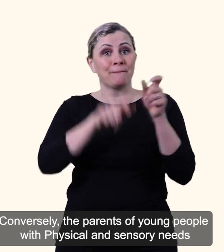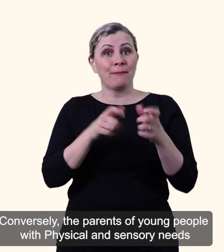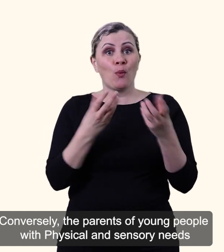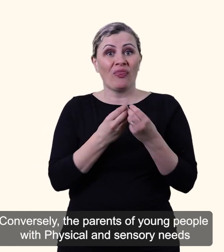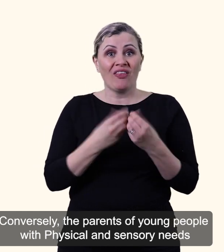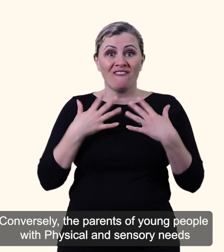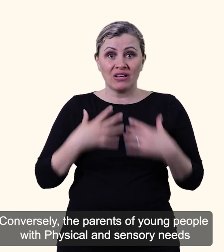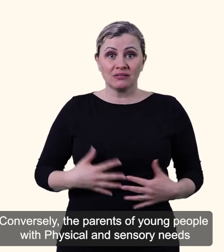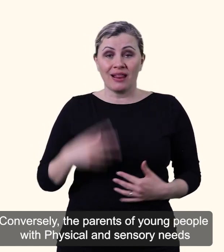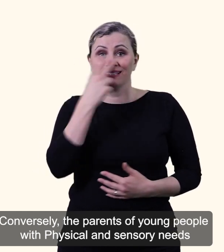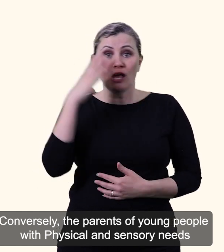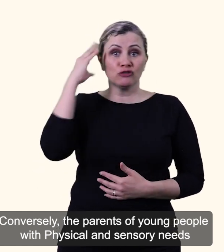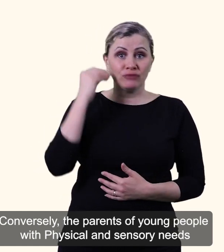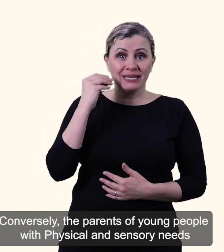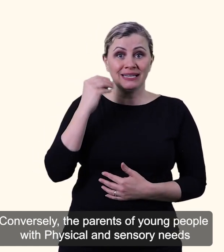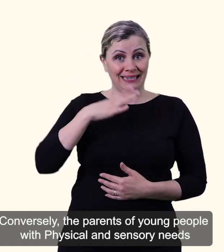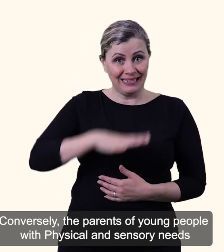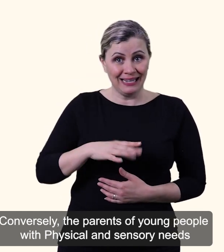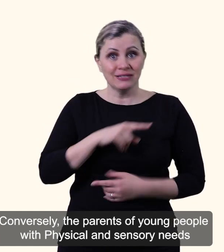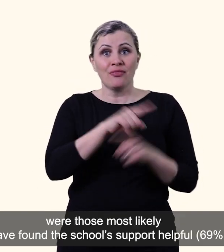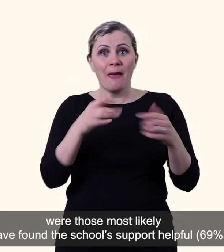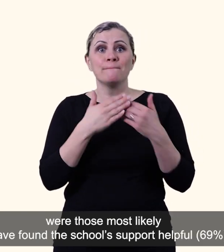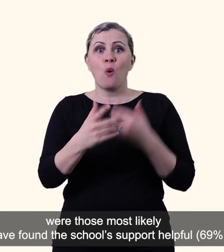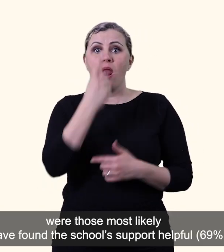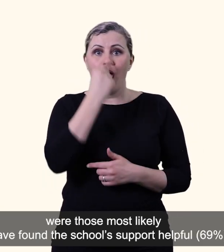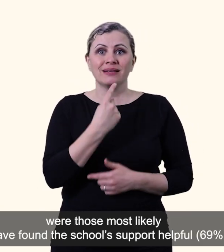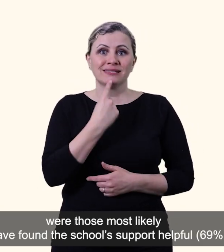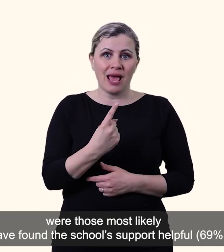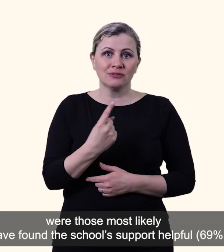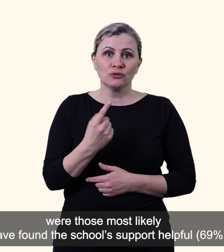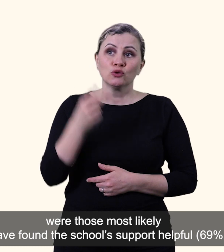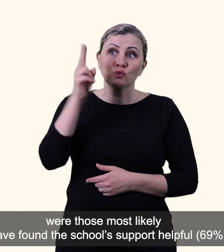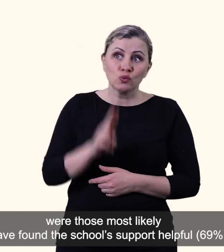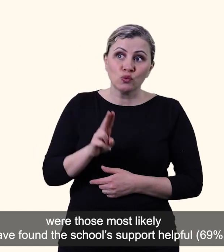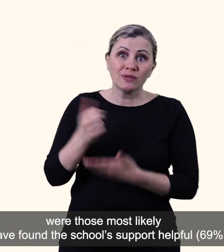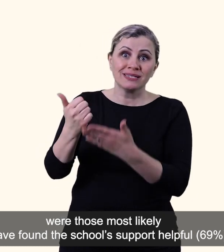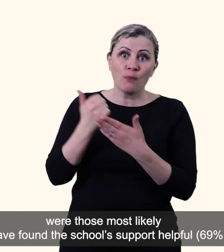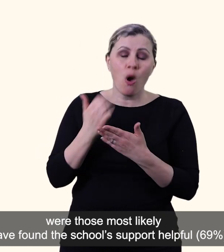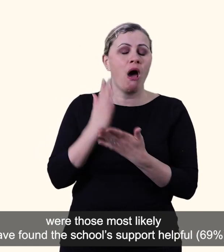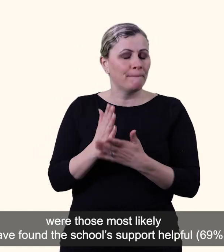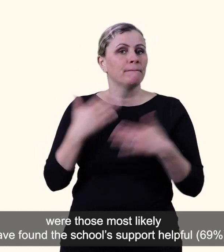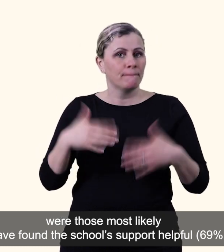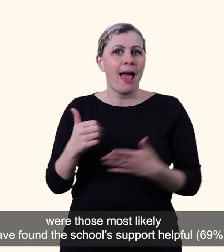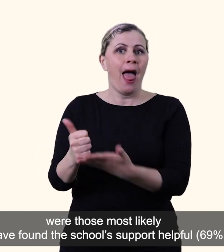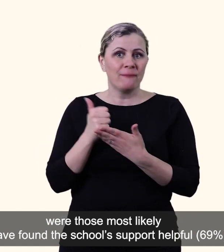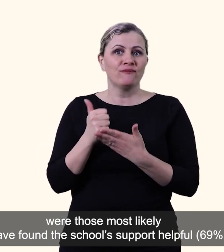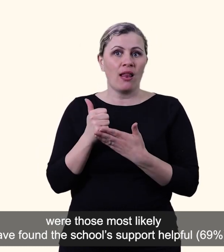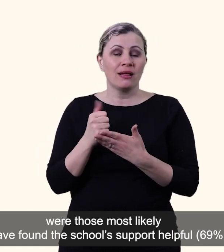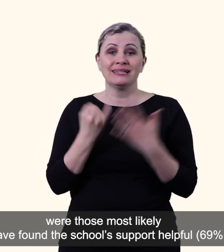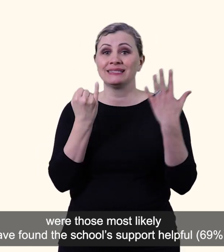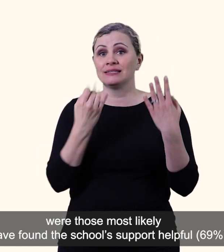Conversely, the parents of young people with physical and sensory needs were those most likely to have found the school support